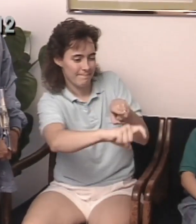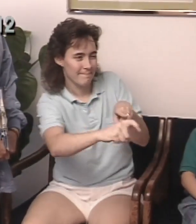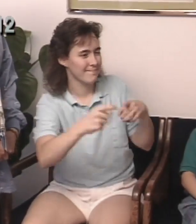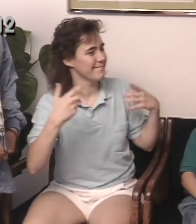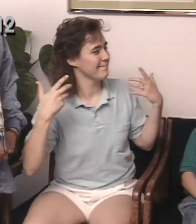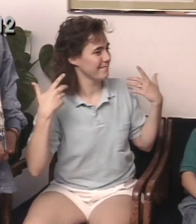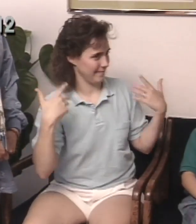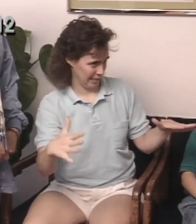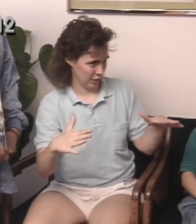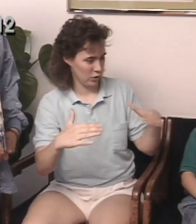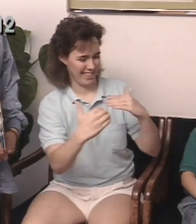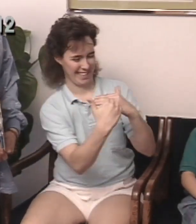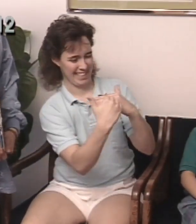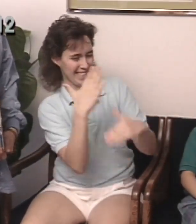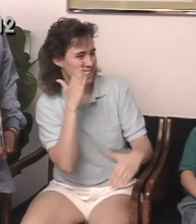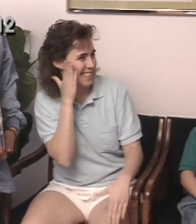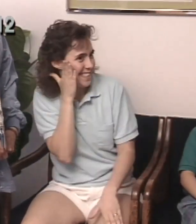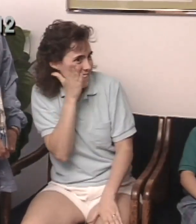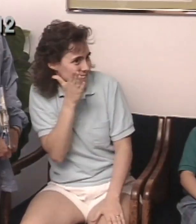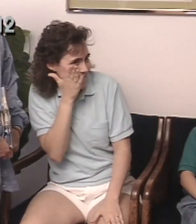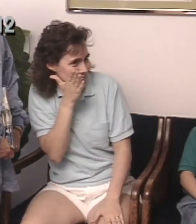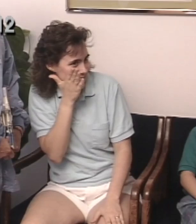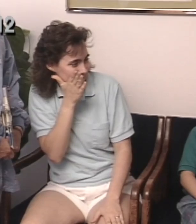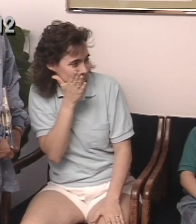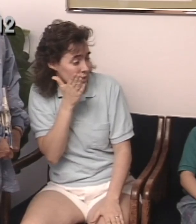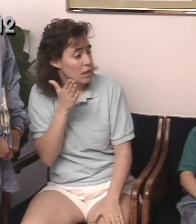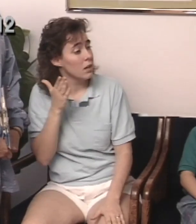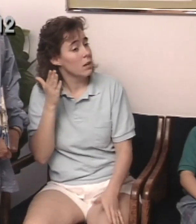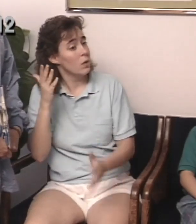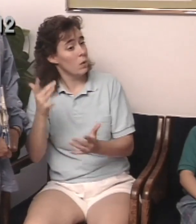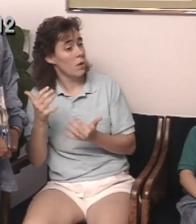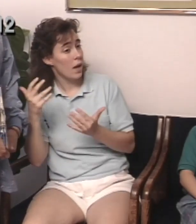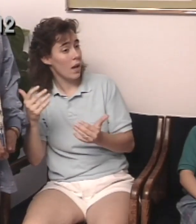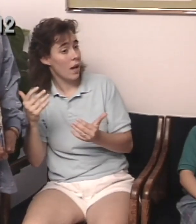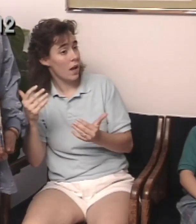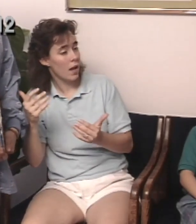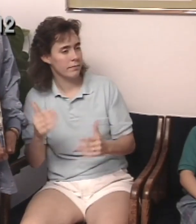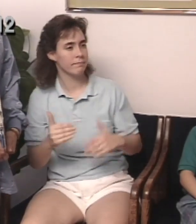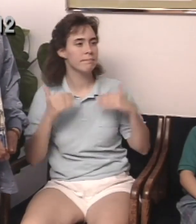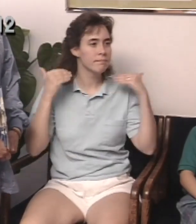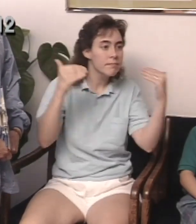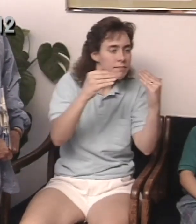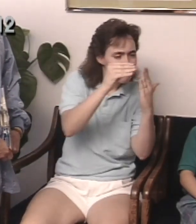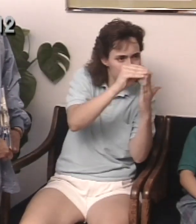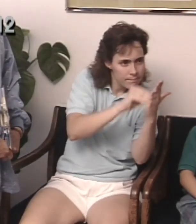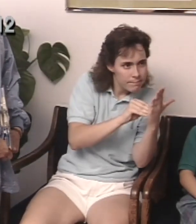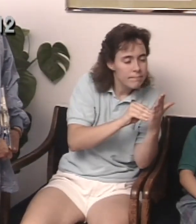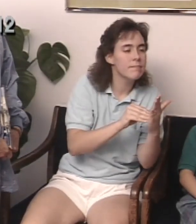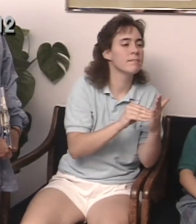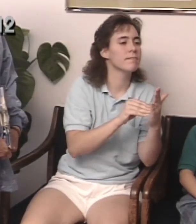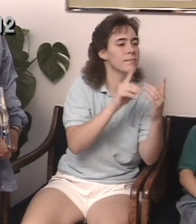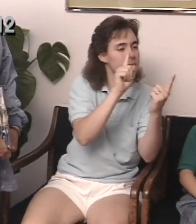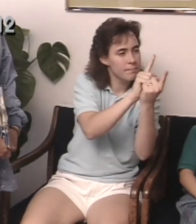soon as possible. So would you like to wait or go ahead with the paperwork and be seen by a doctor now?